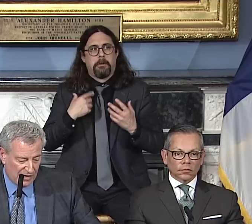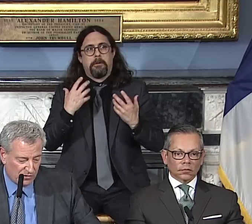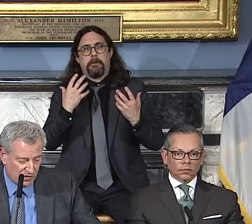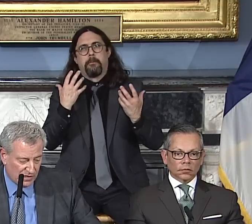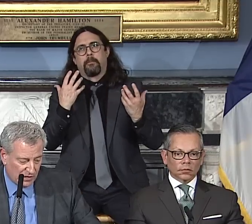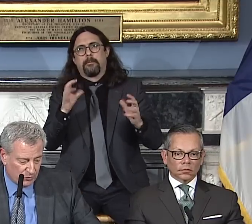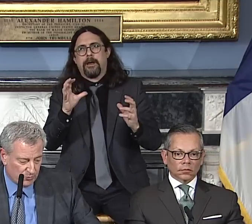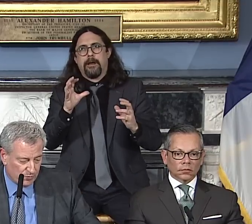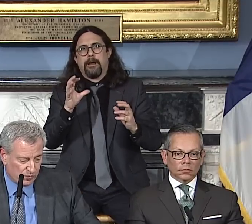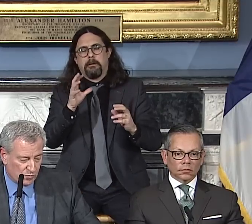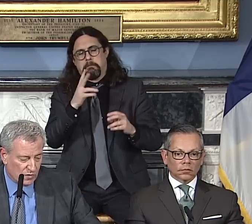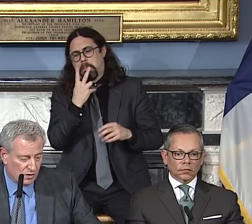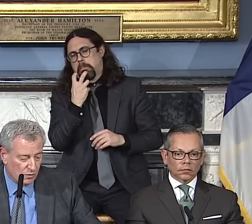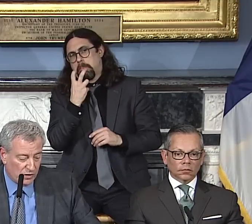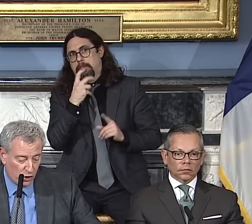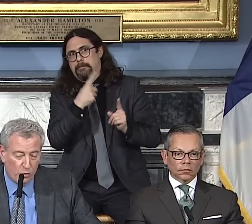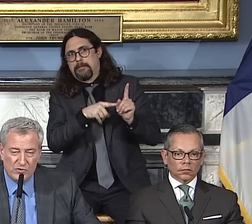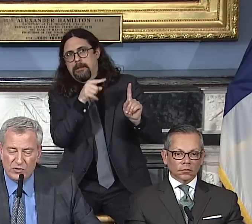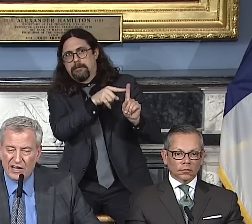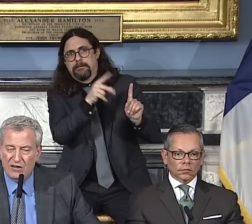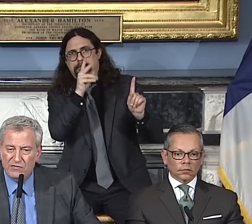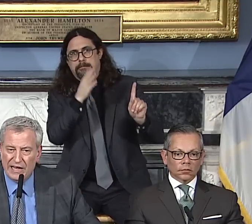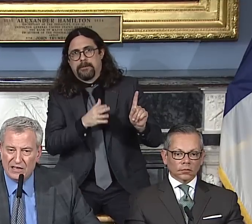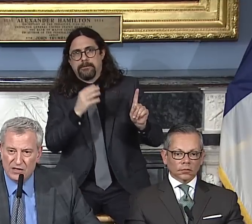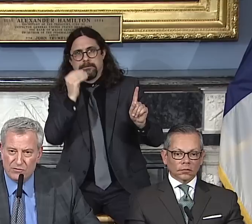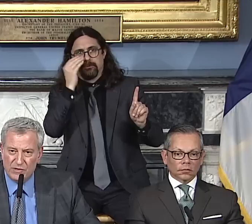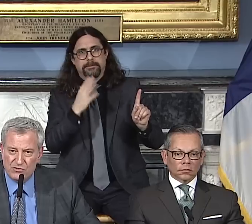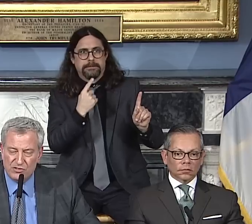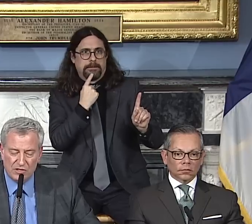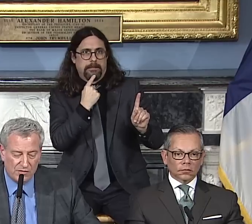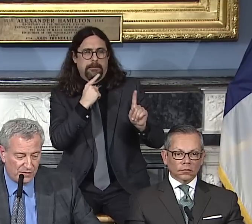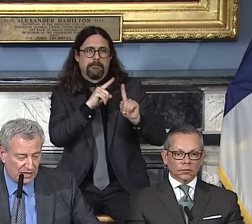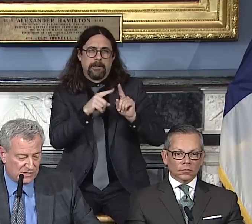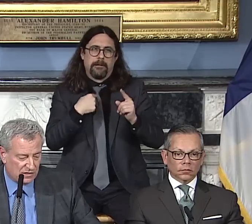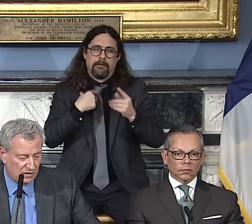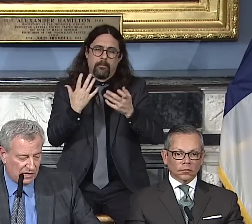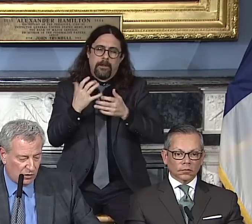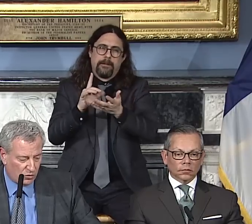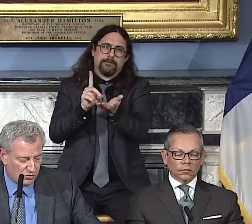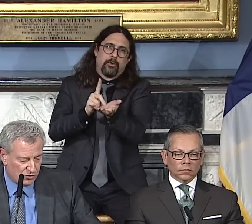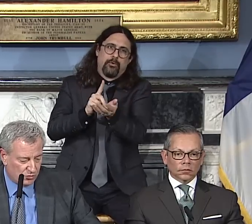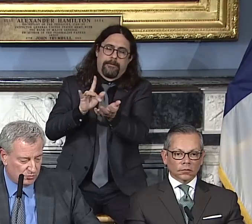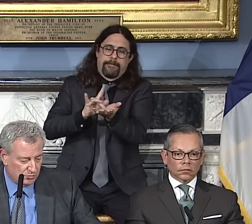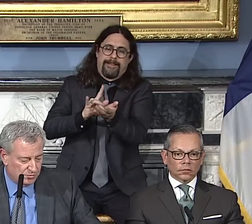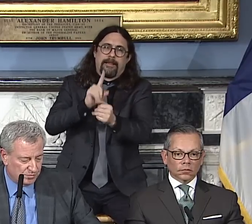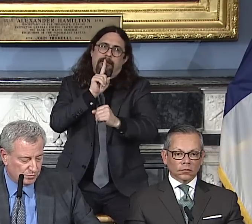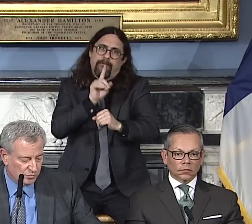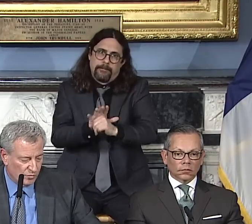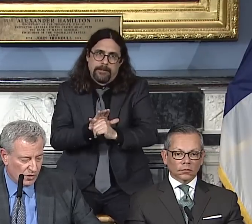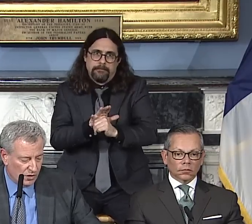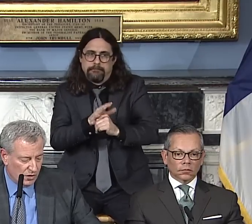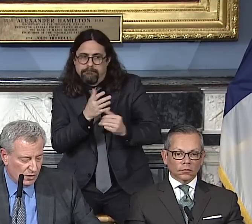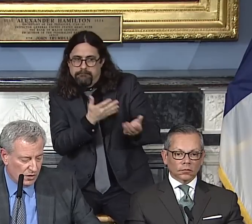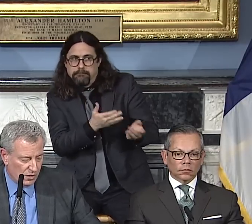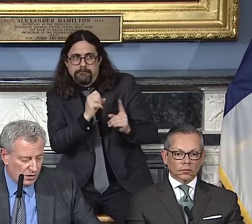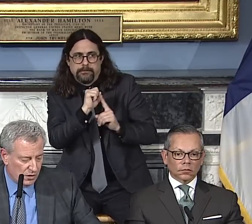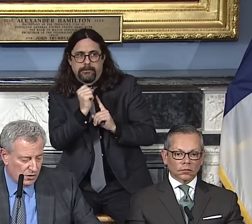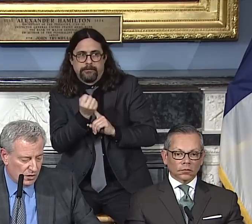don't have it right now. We hope to have that confirmation in the next hour or two.